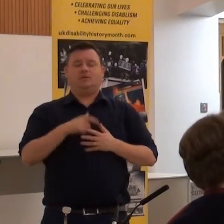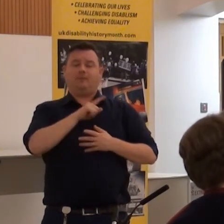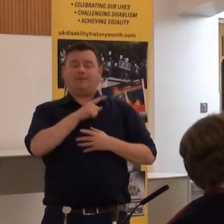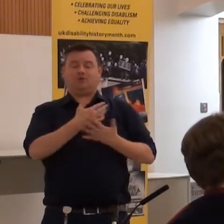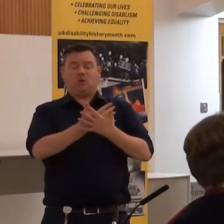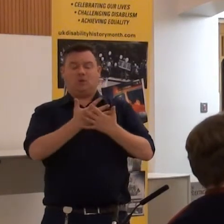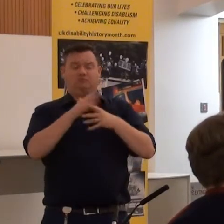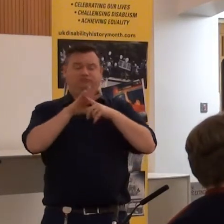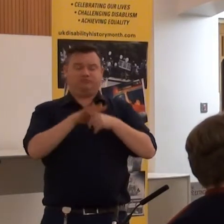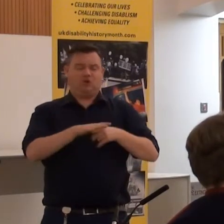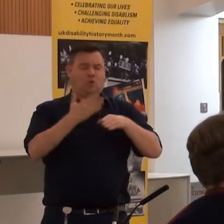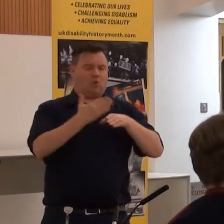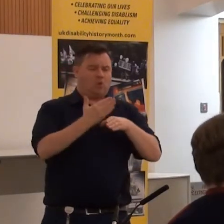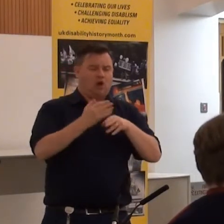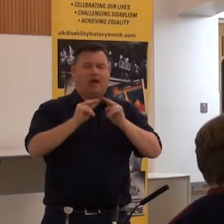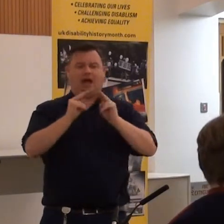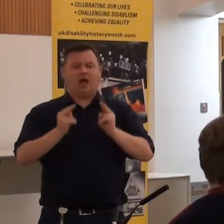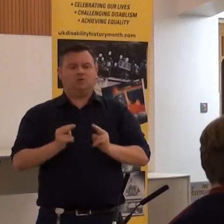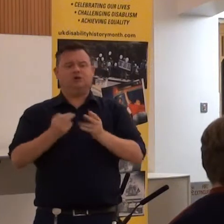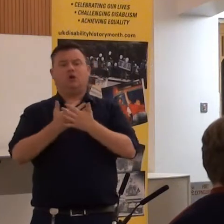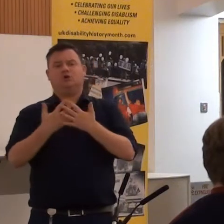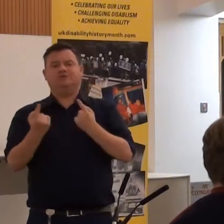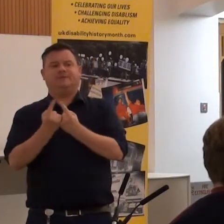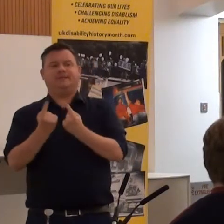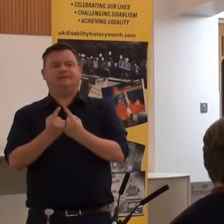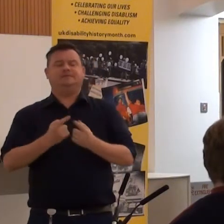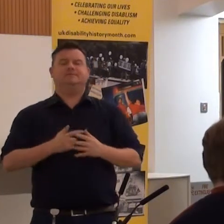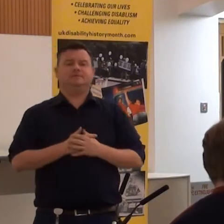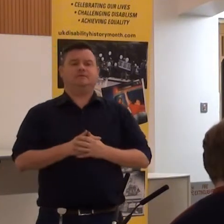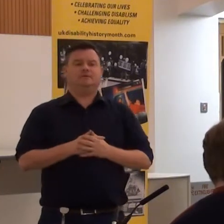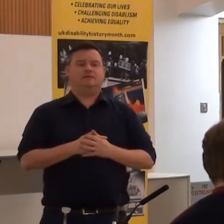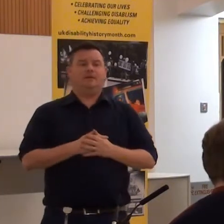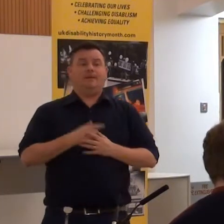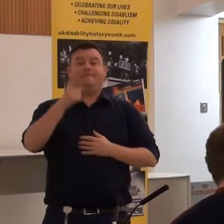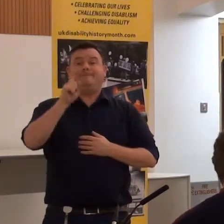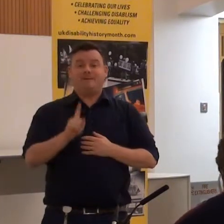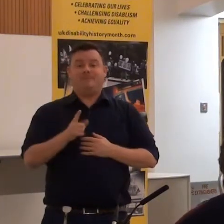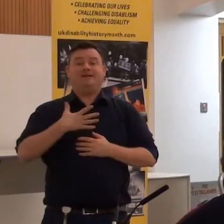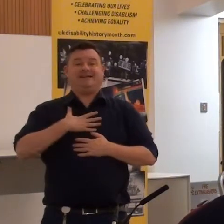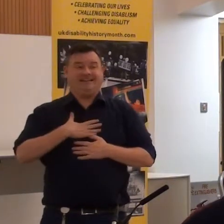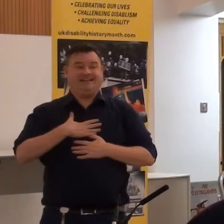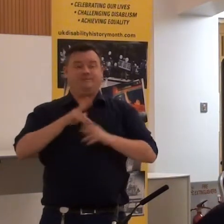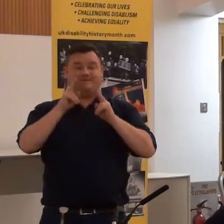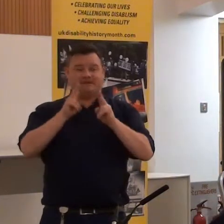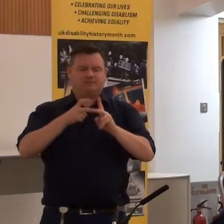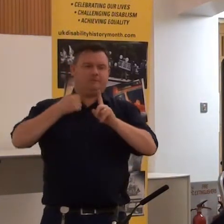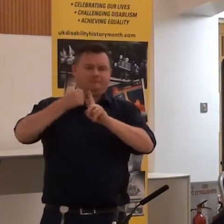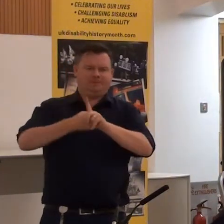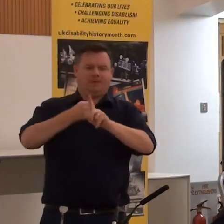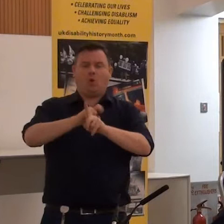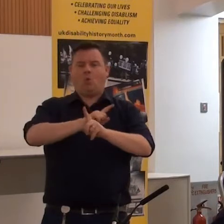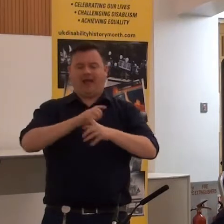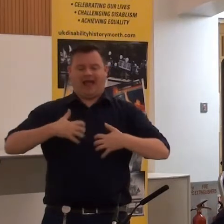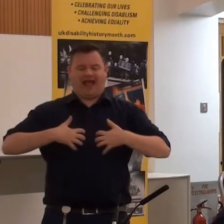discrimination in jobs and housing and all these other things. You know, people needed to get visible because there was anger